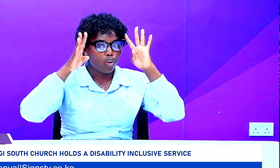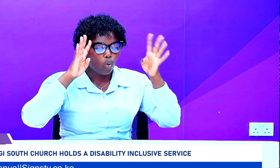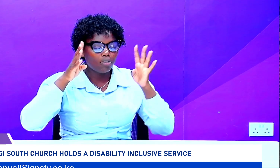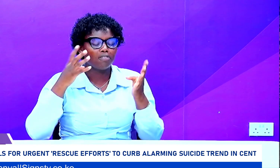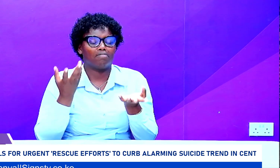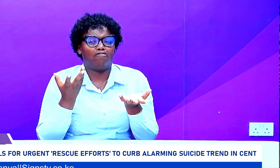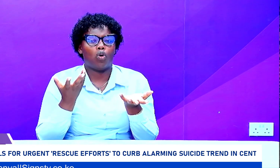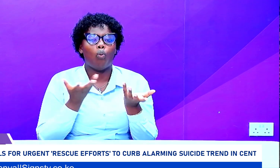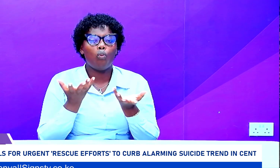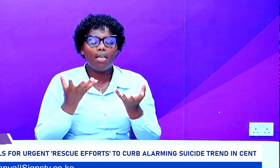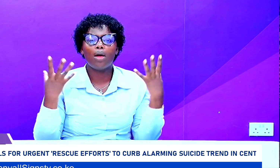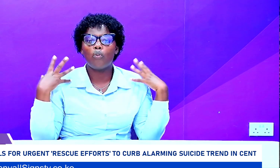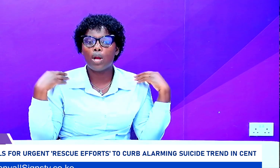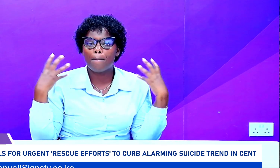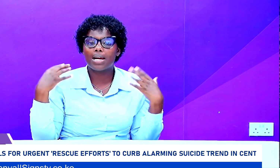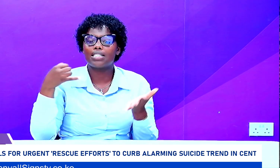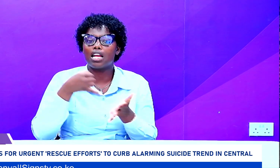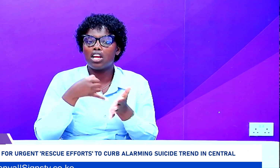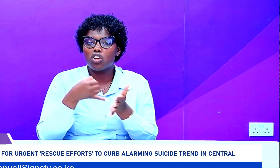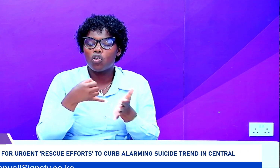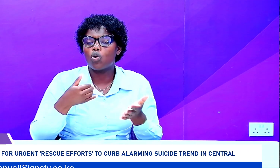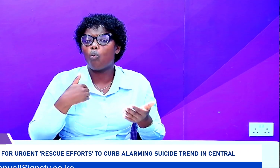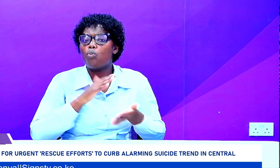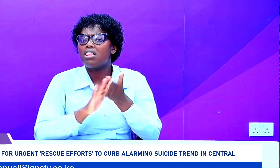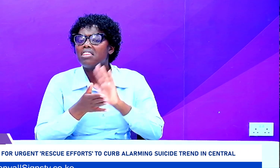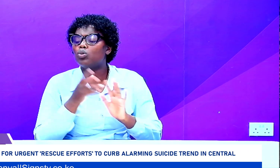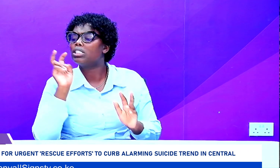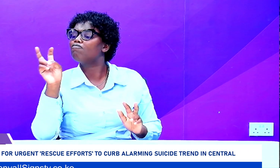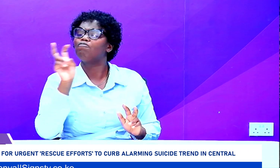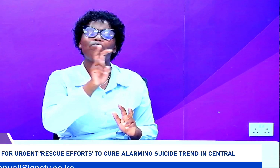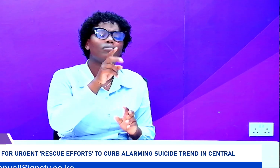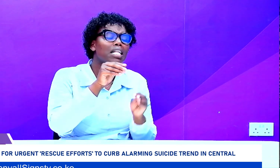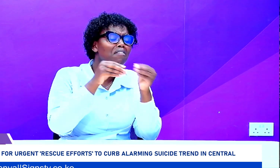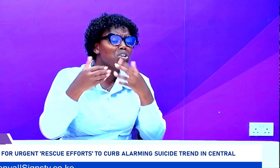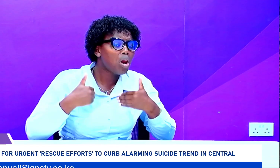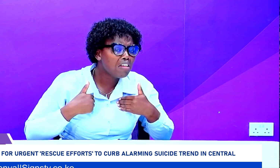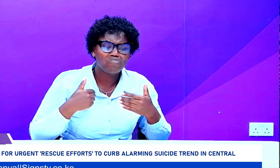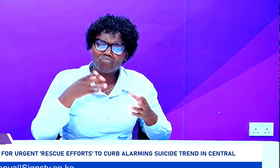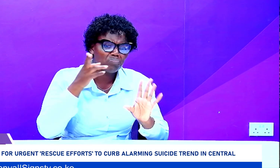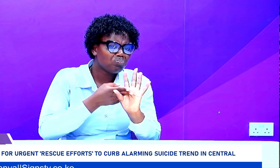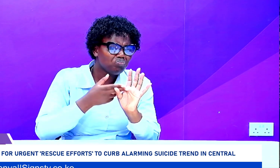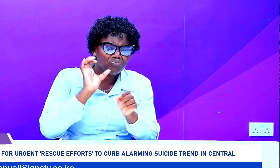And that is a very good initiative. We hope that all the churches can